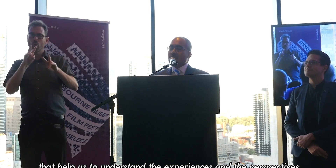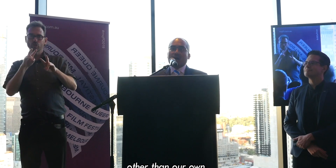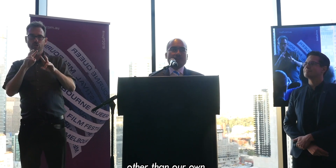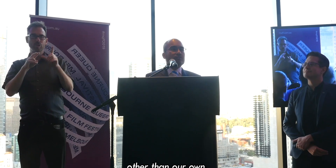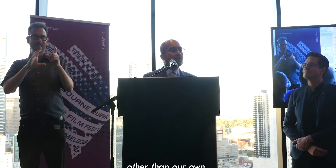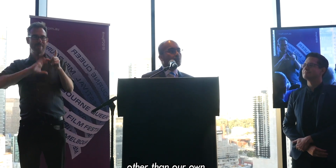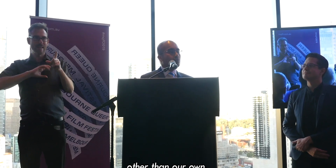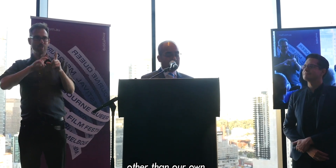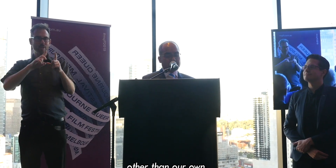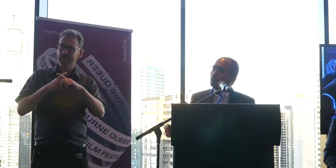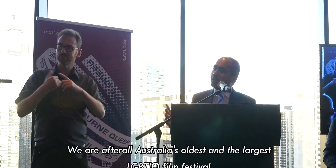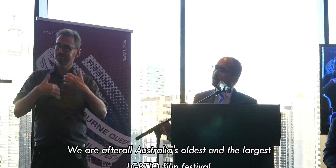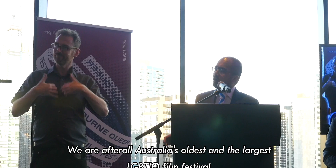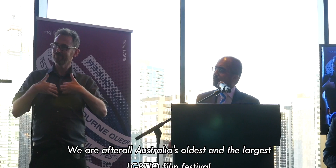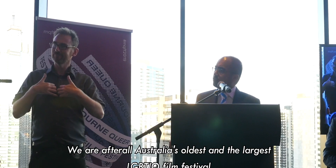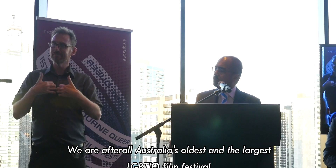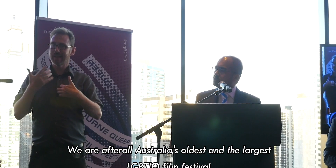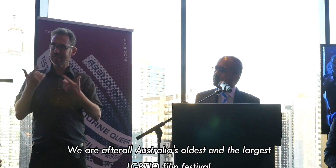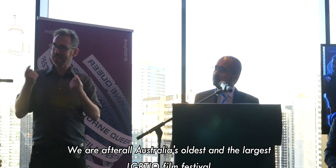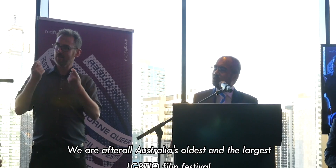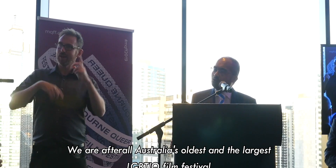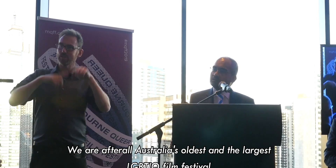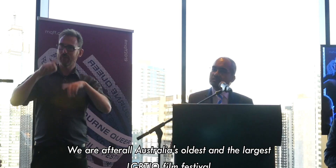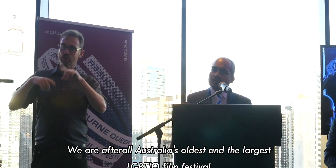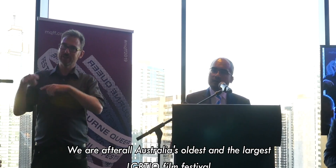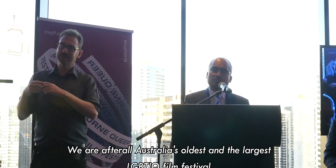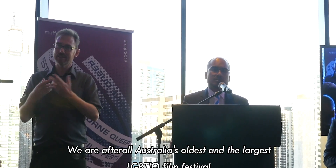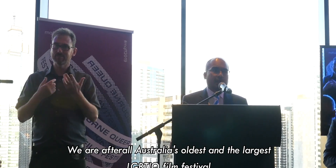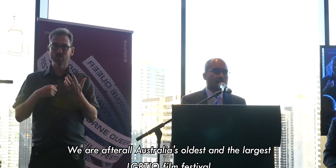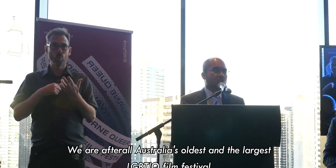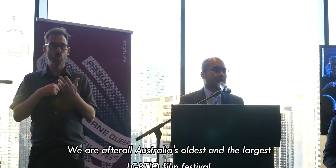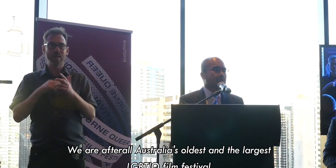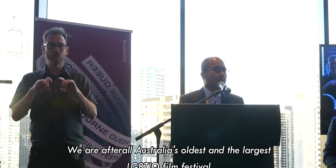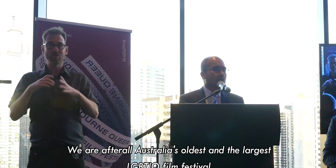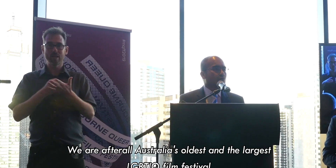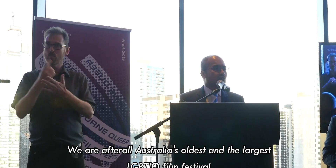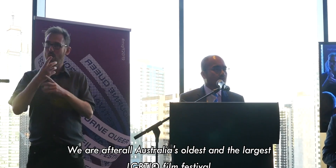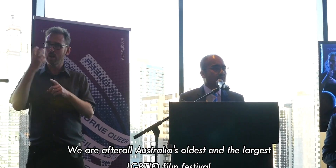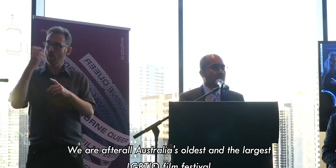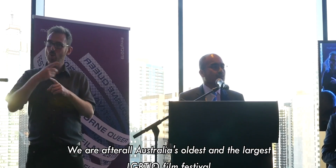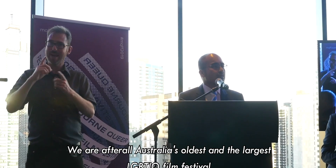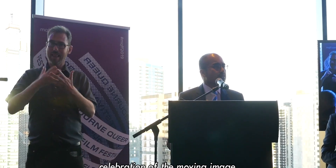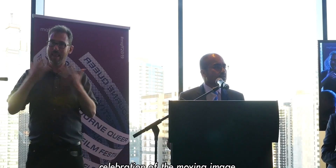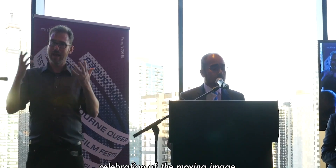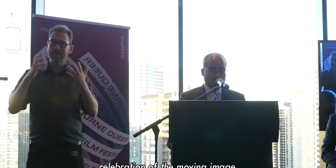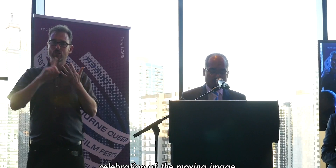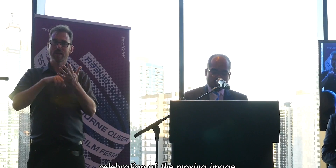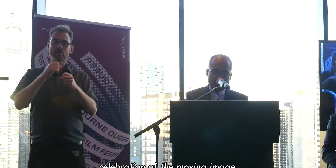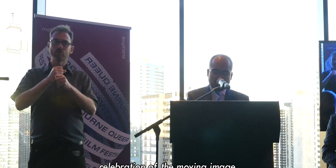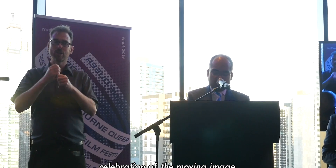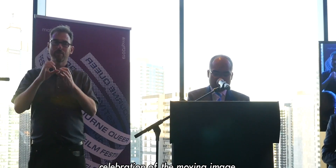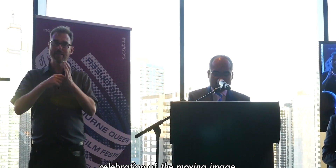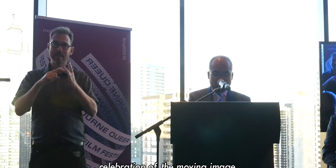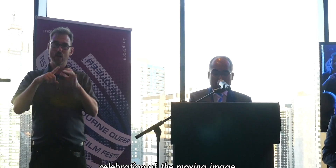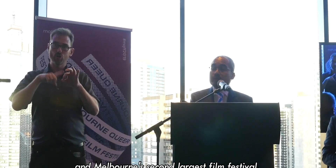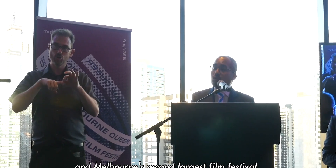perspectives other than our own. We are, after all, Australia's oldest and largest LGBTIQ film festival in celebration of the